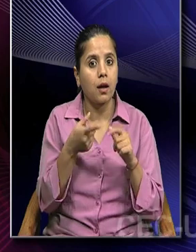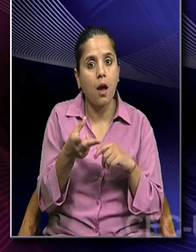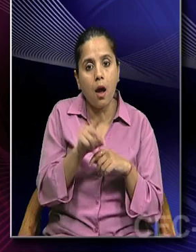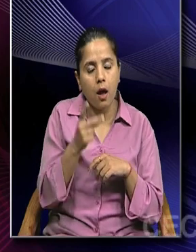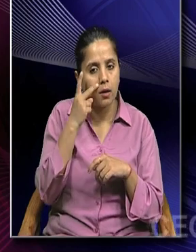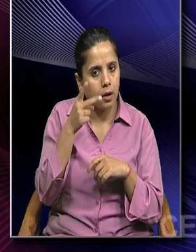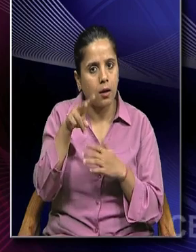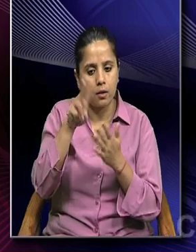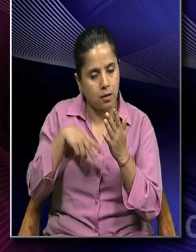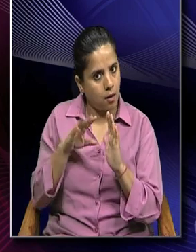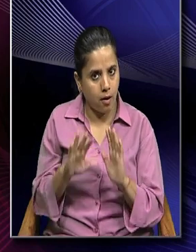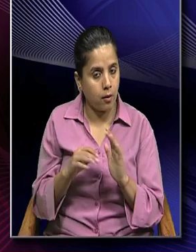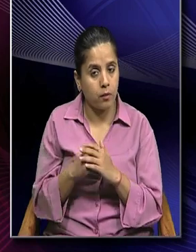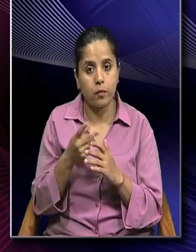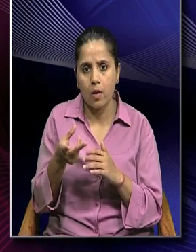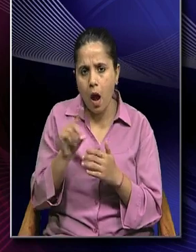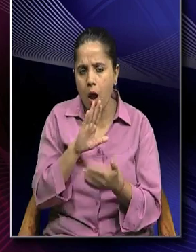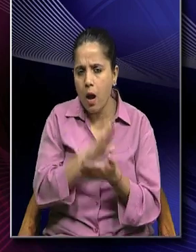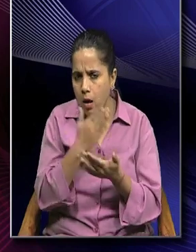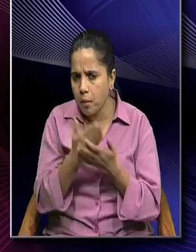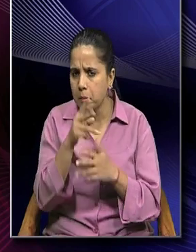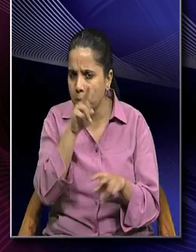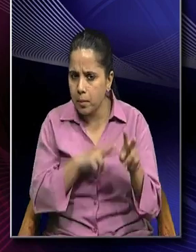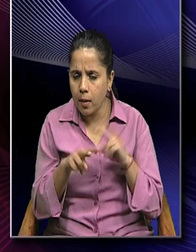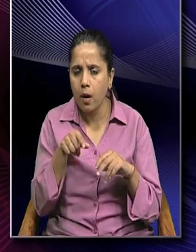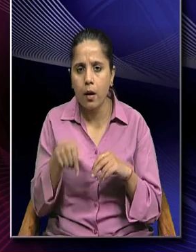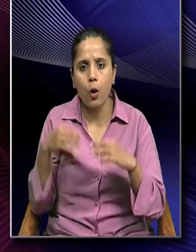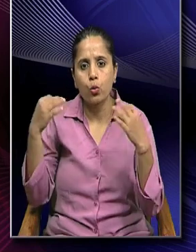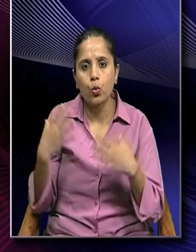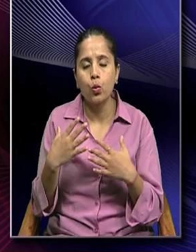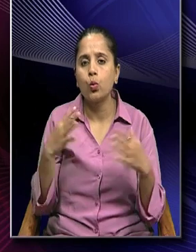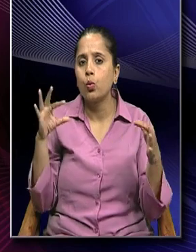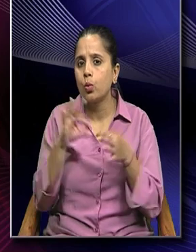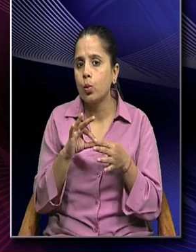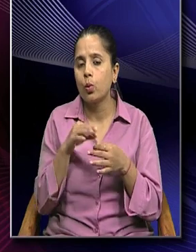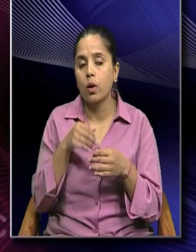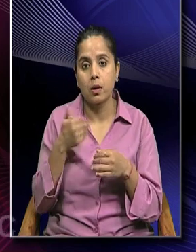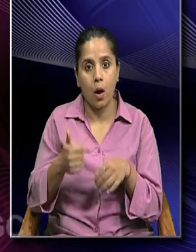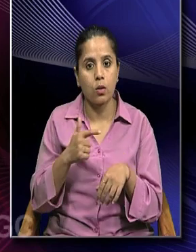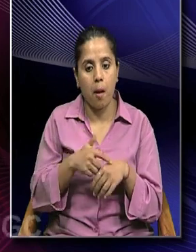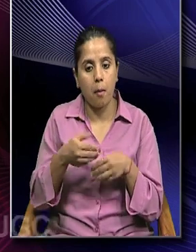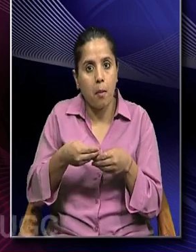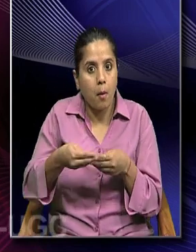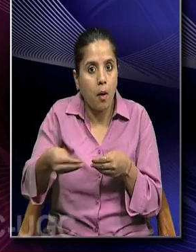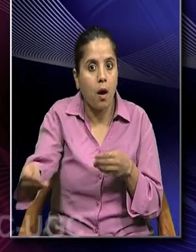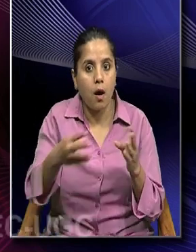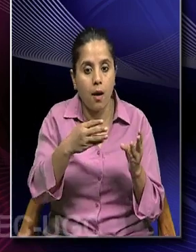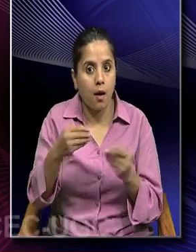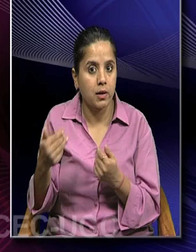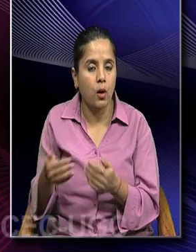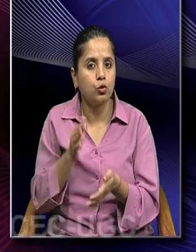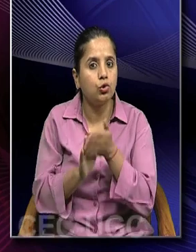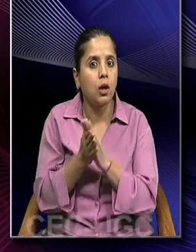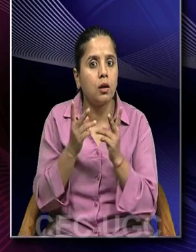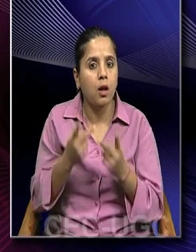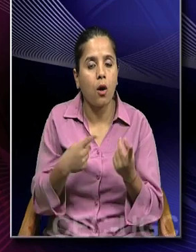revisited and reinterpreted in contemporary context. That with the passage of time, the kind of challenges we